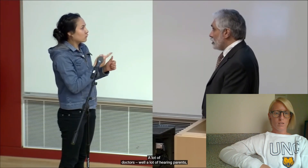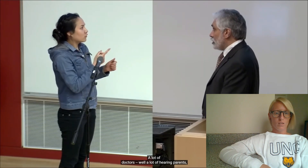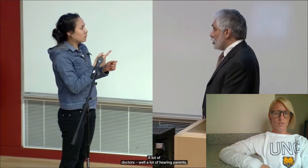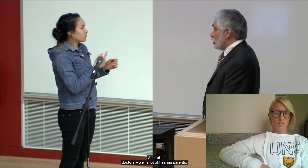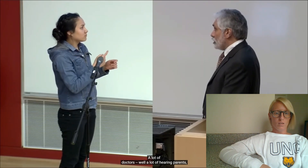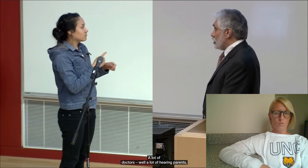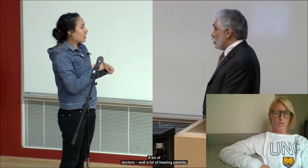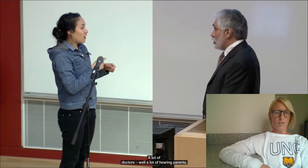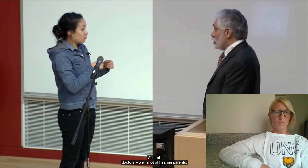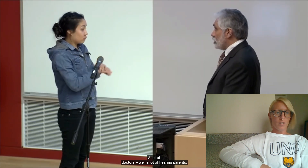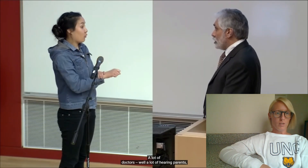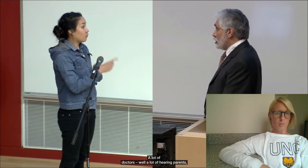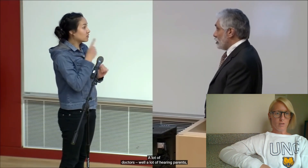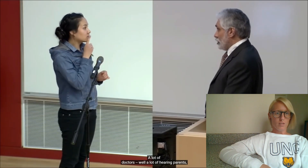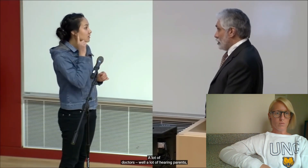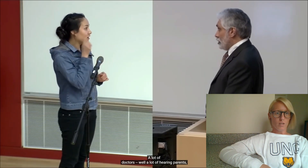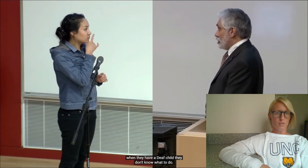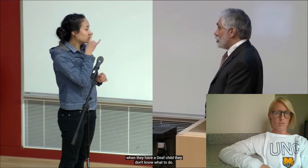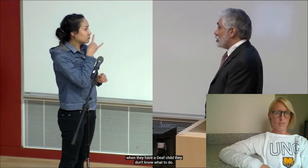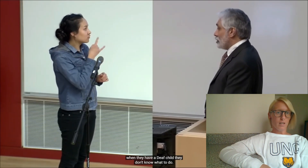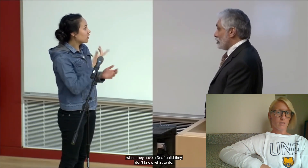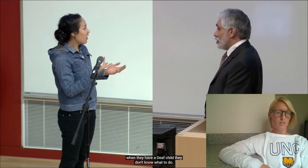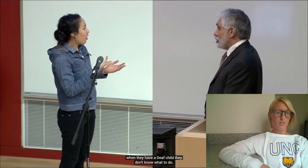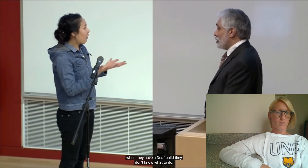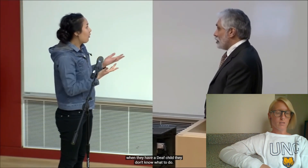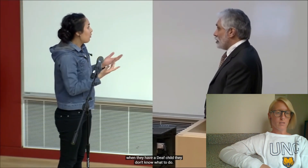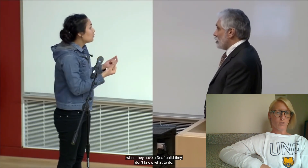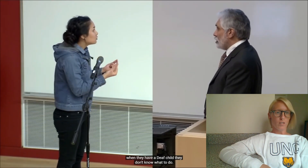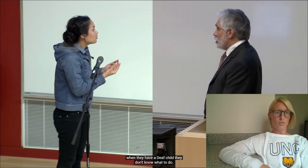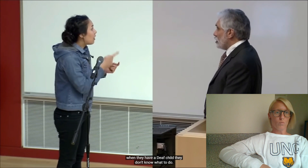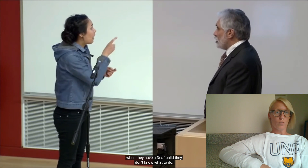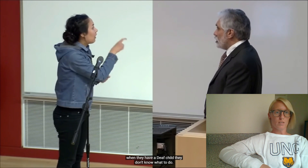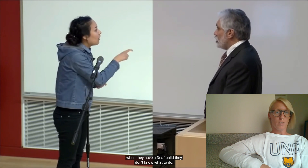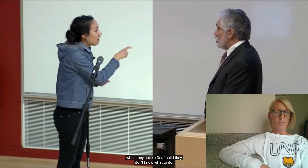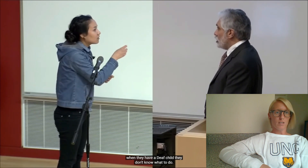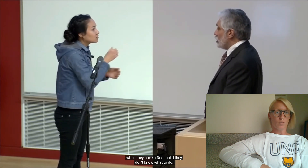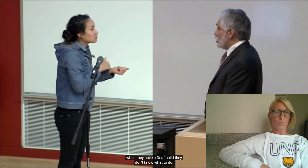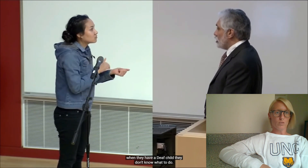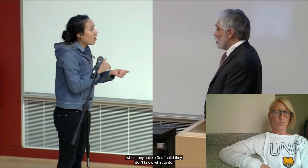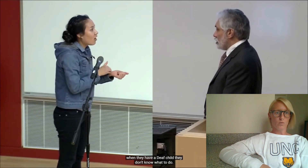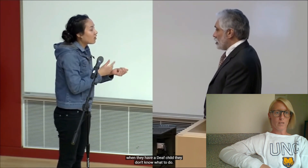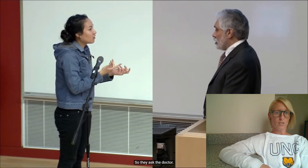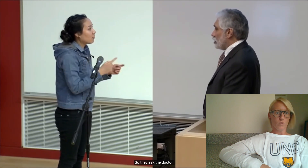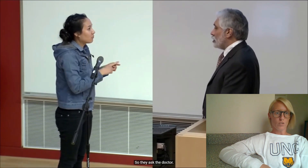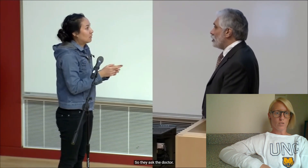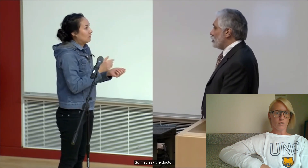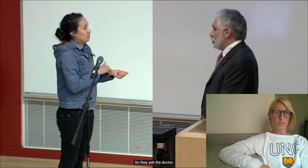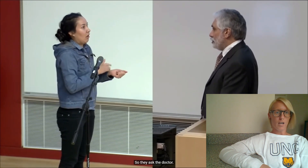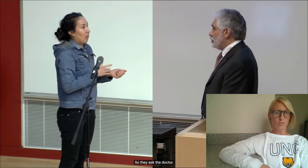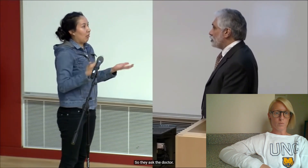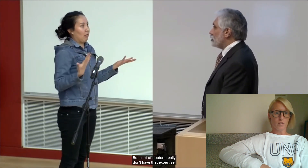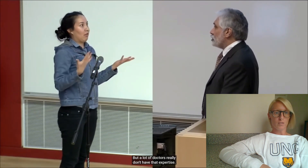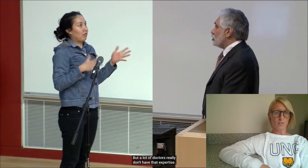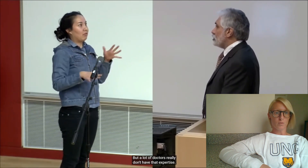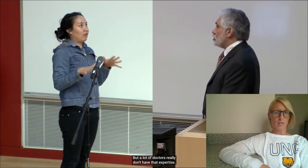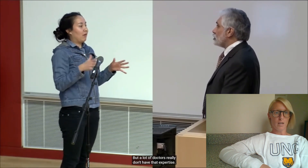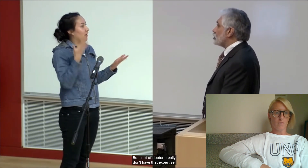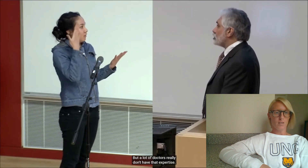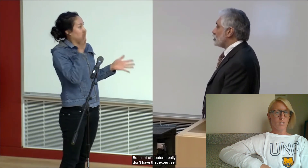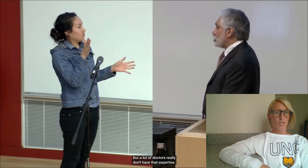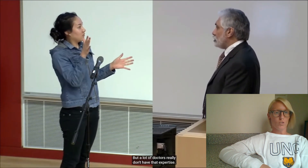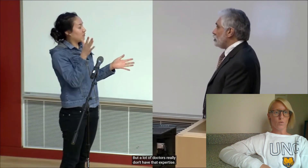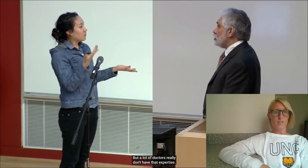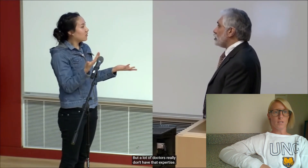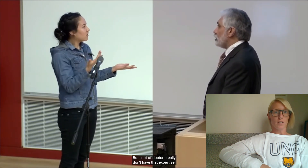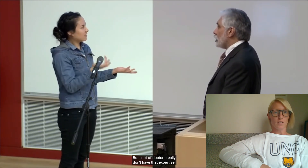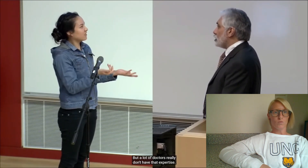hearing parents, well, a lot of hearing parents, when they want have a deaf that child, their kids are born they deaf don't know and what to do, and so they ask the doctor. But a lot of